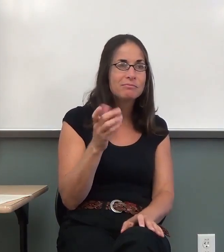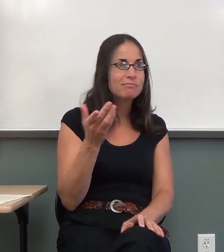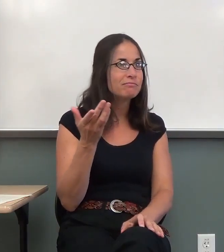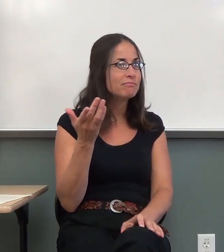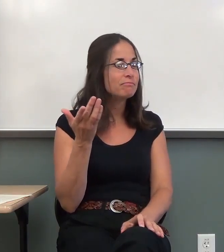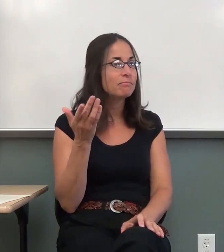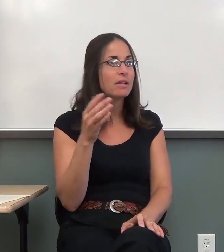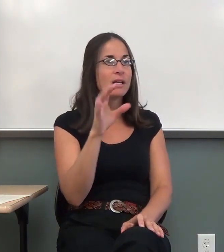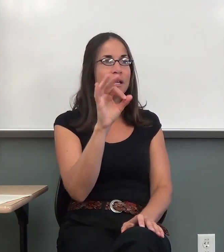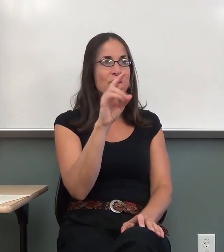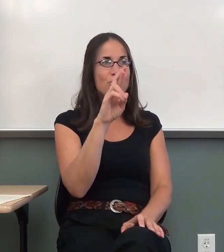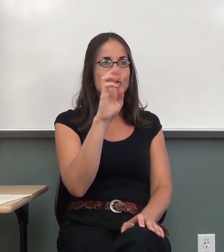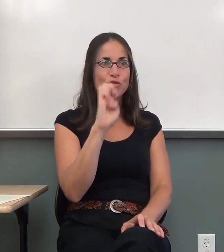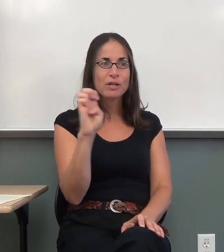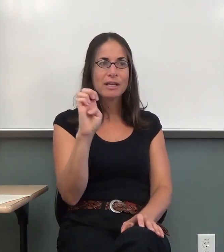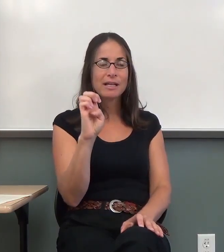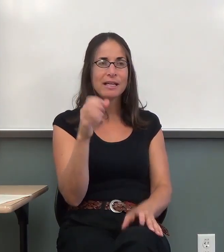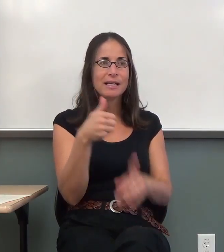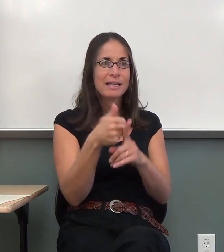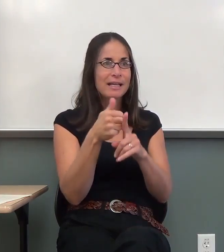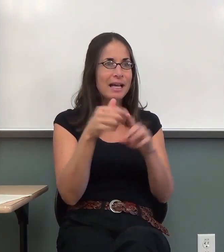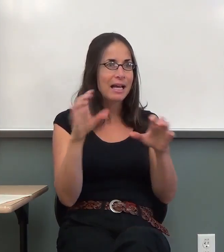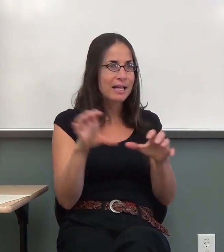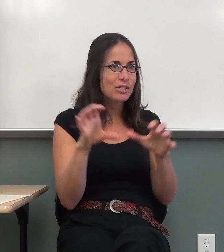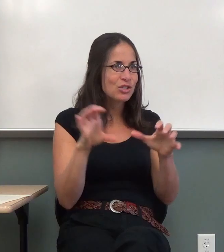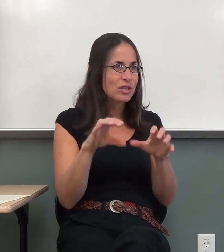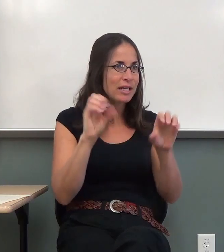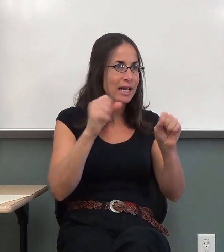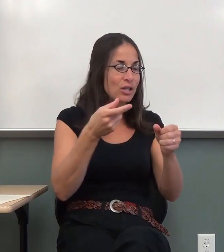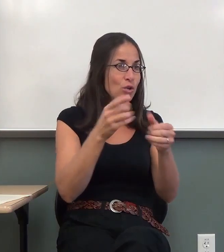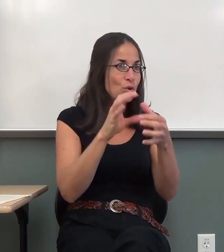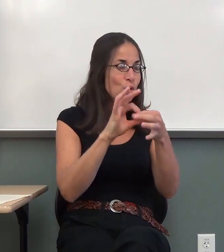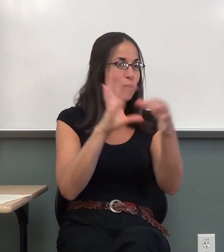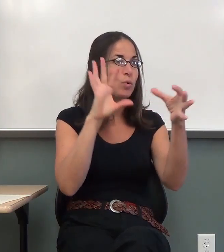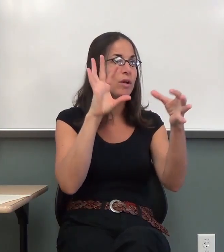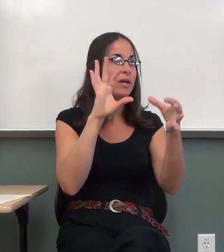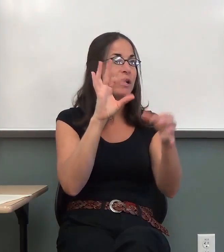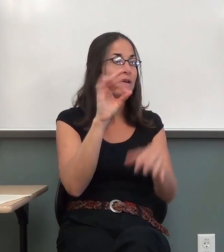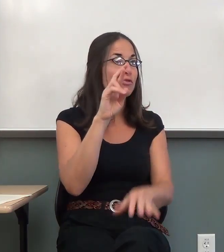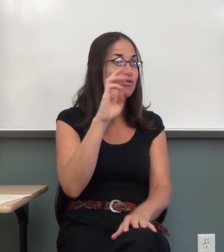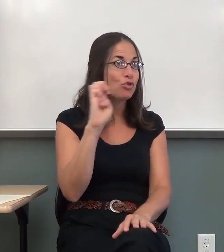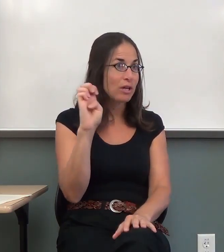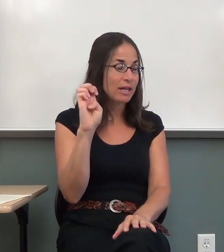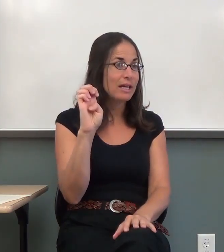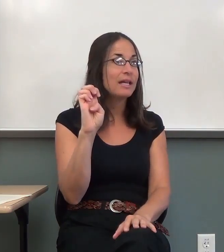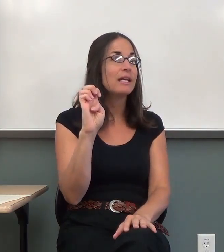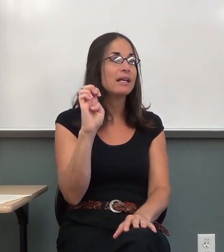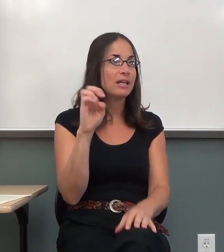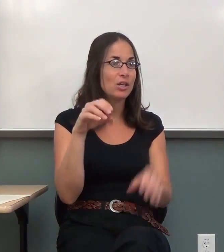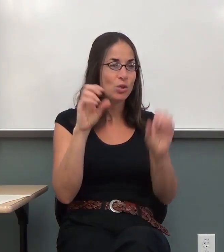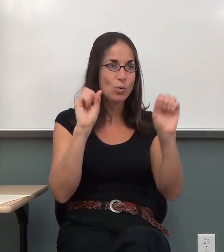Is free an action? Can you free something? Oh, you can free something, can't you? But in this case, is that correct?